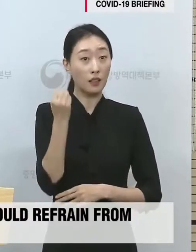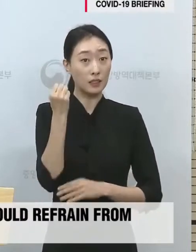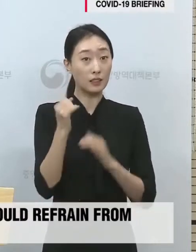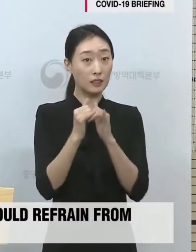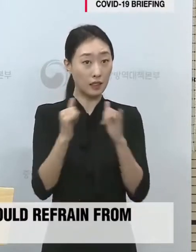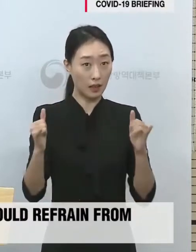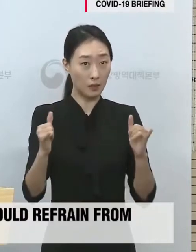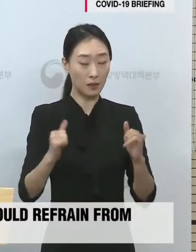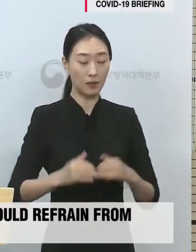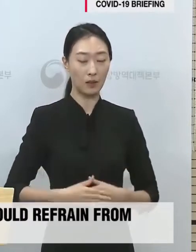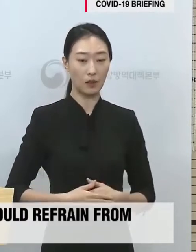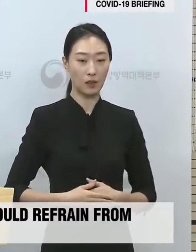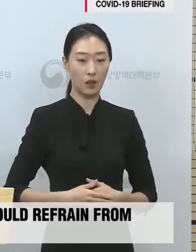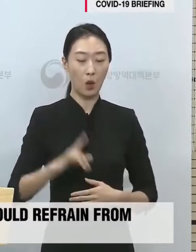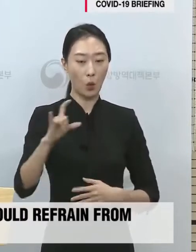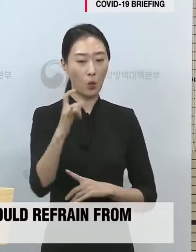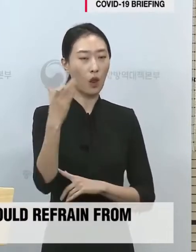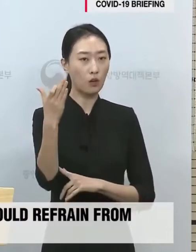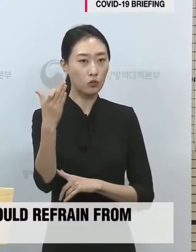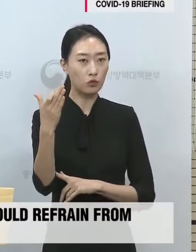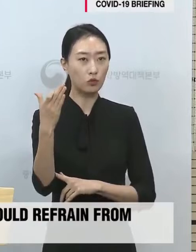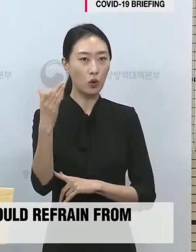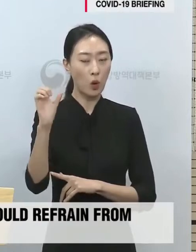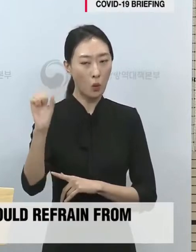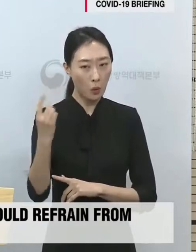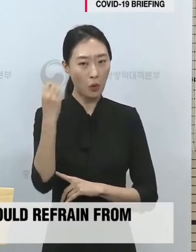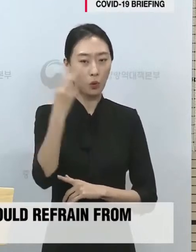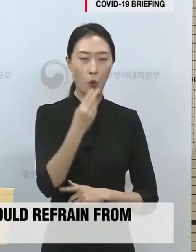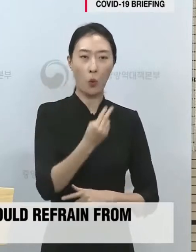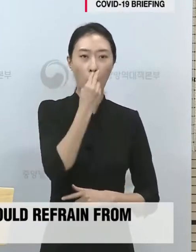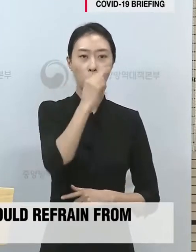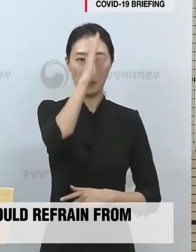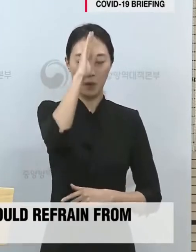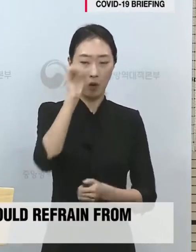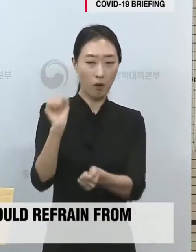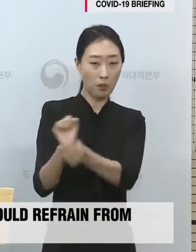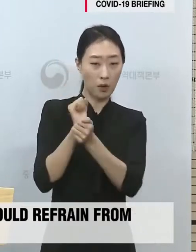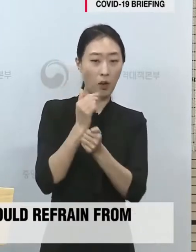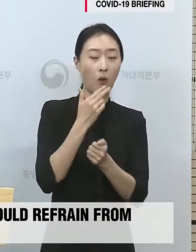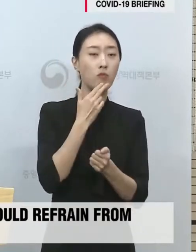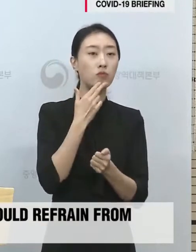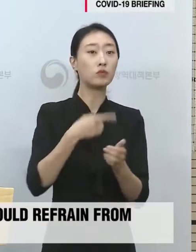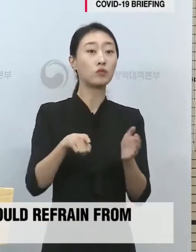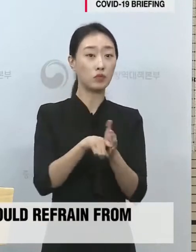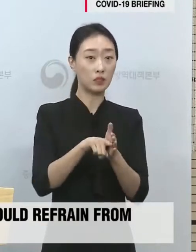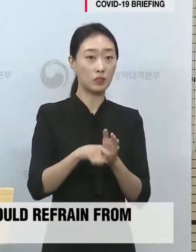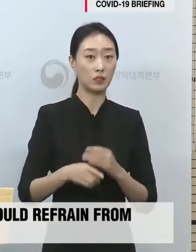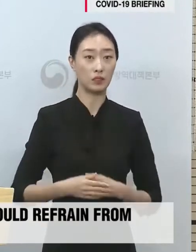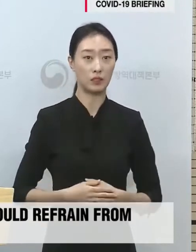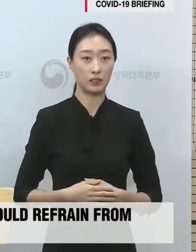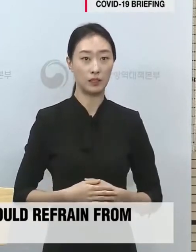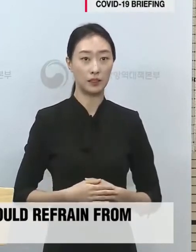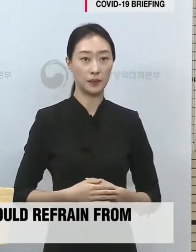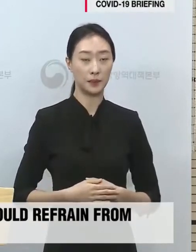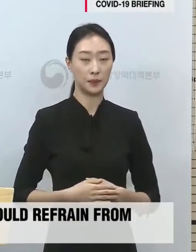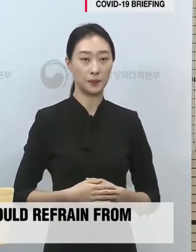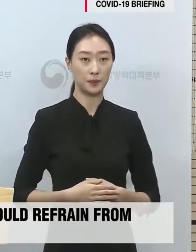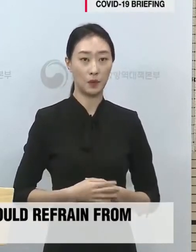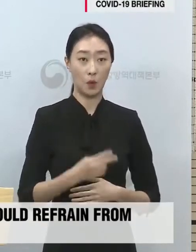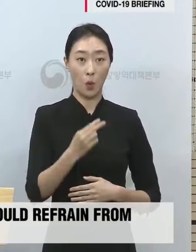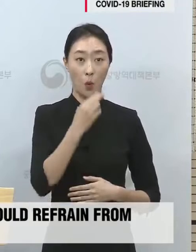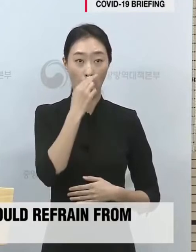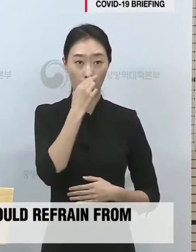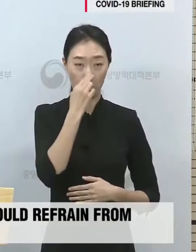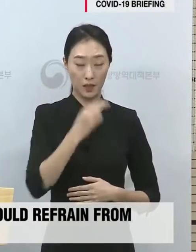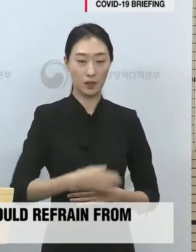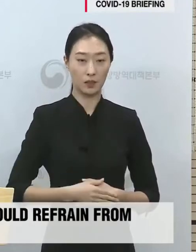For those of you who have other diseases, other illnesses, in order to protect yourself when you make